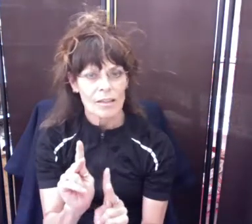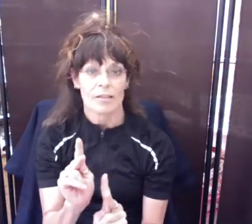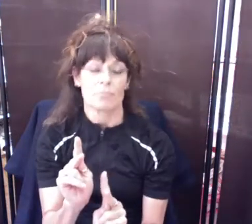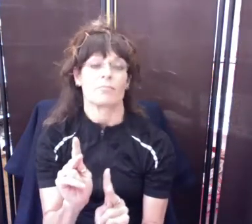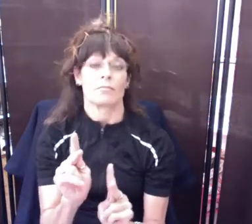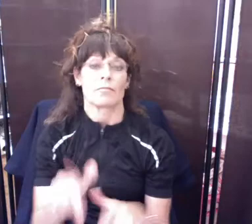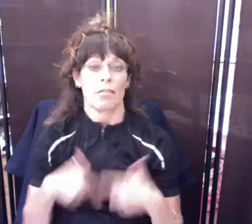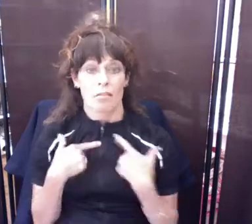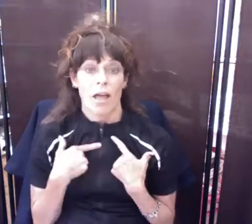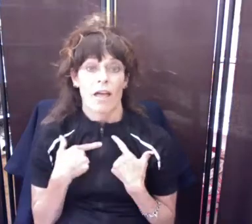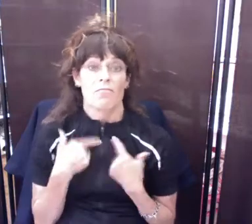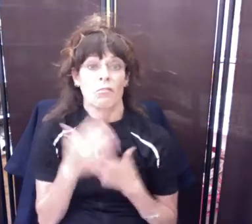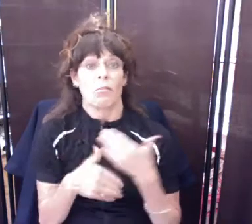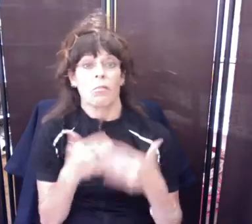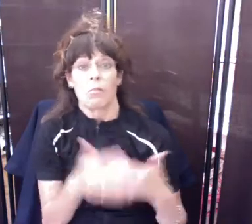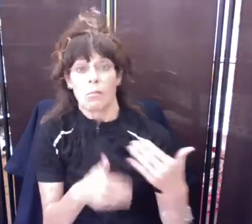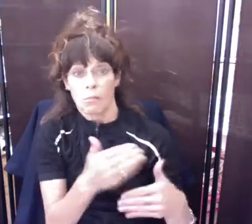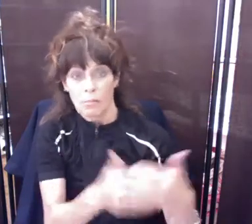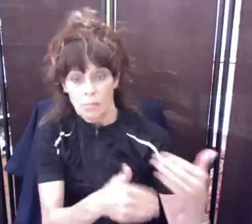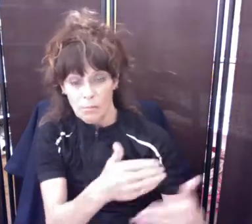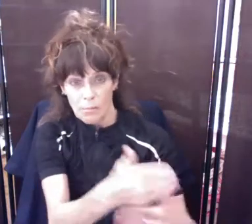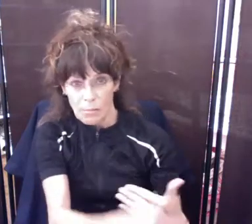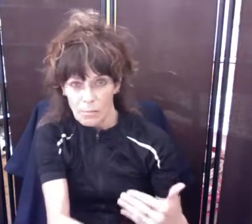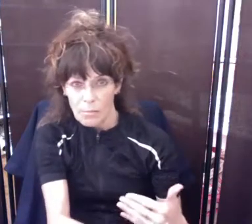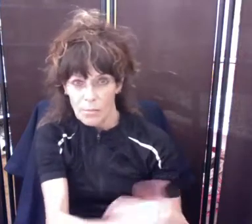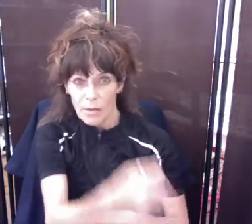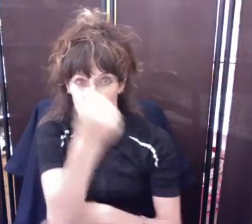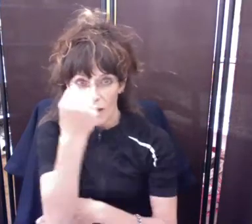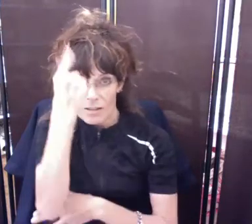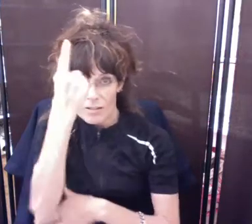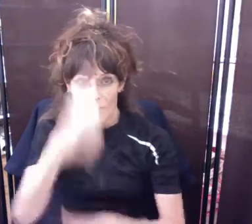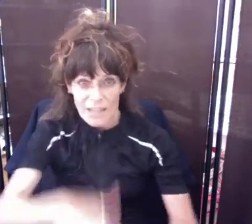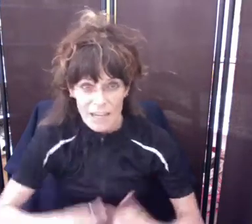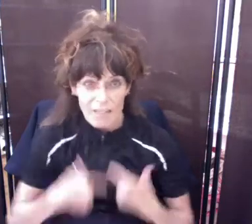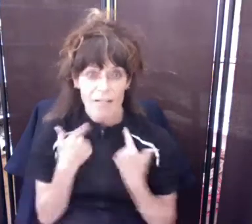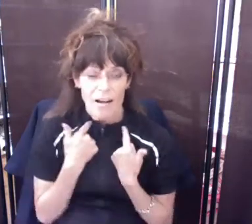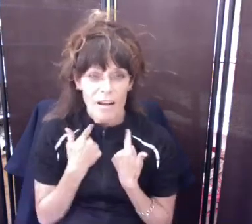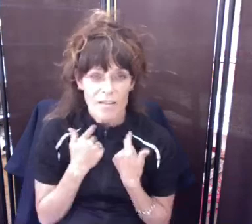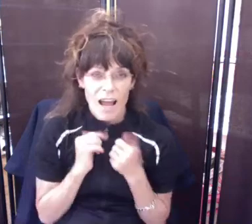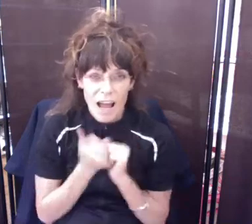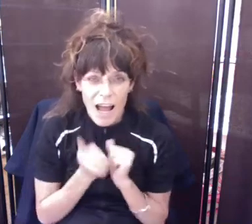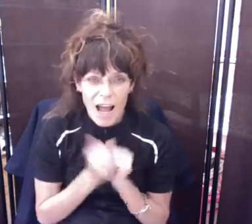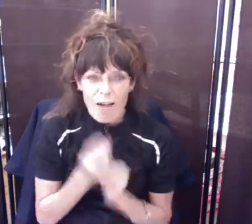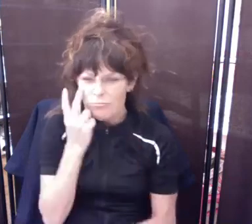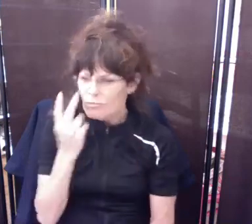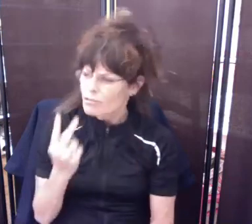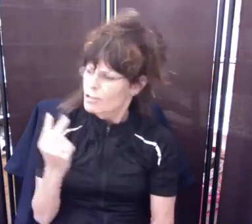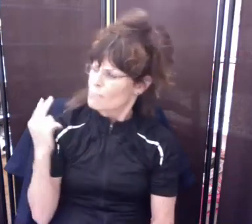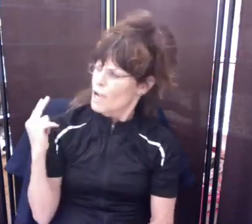moving forward, but you understand life looking backward. And so one of the things that recovery and